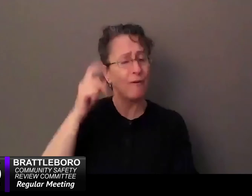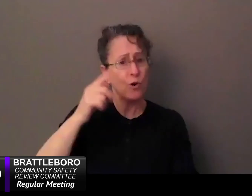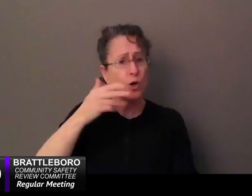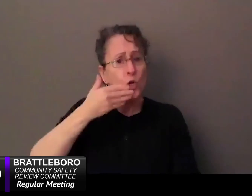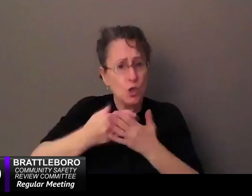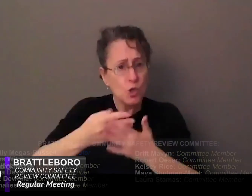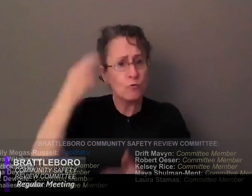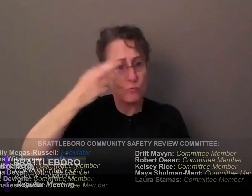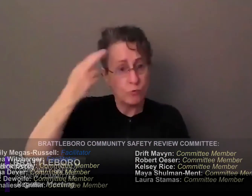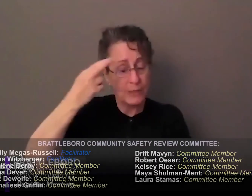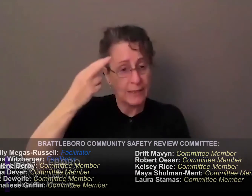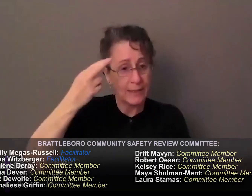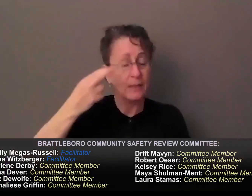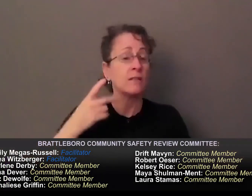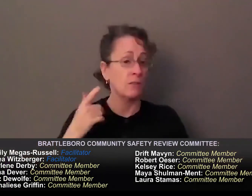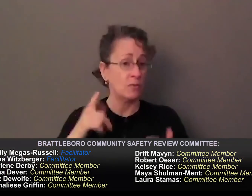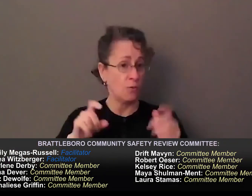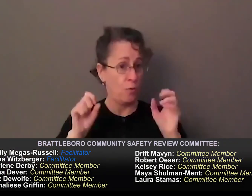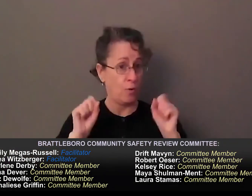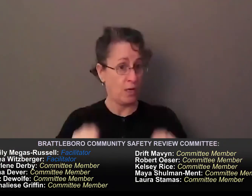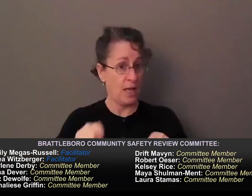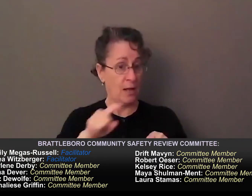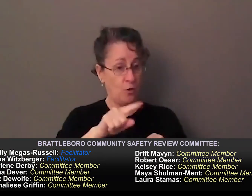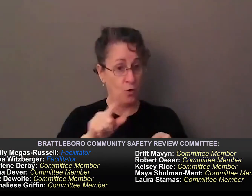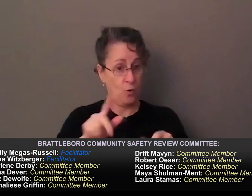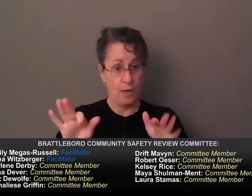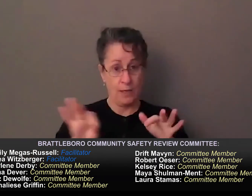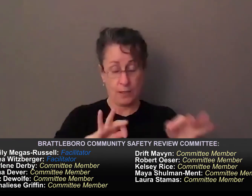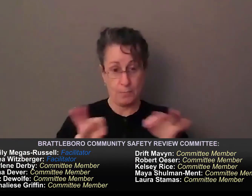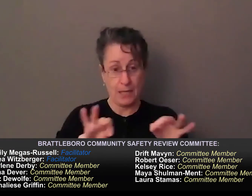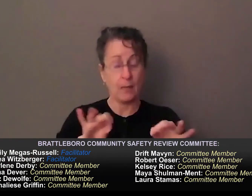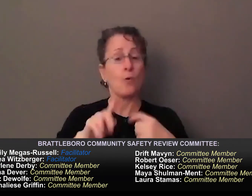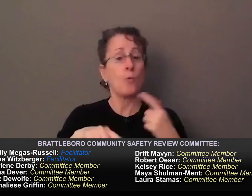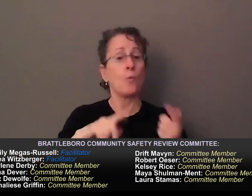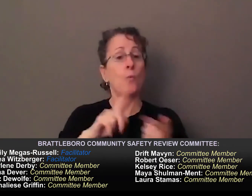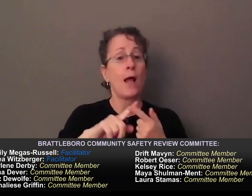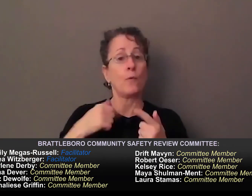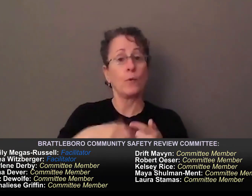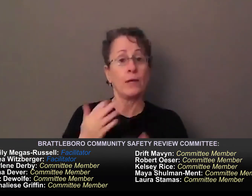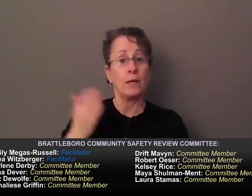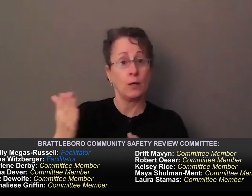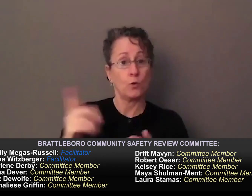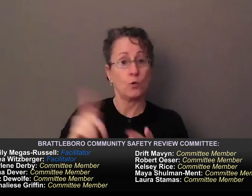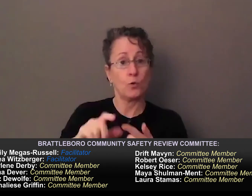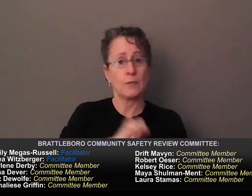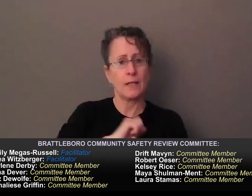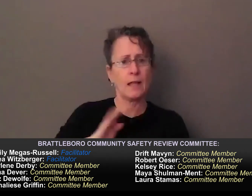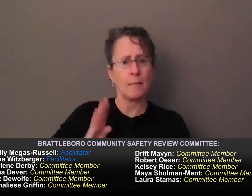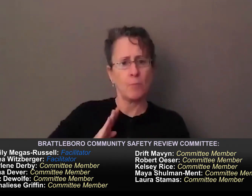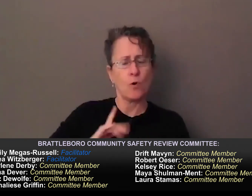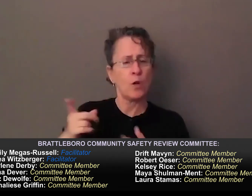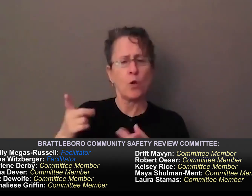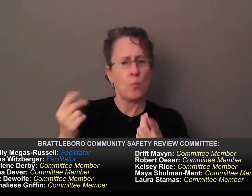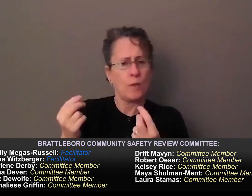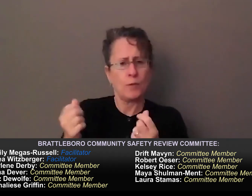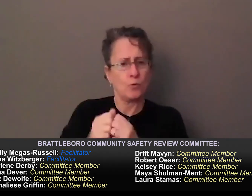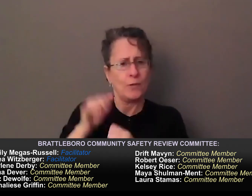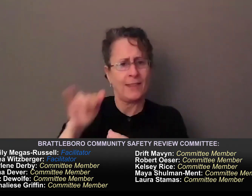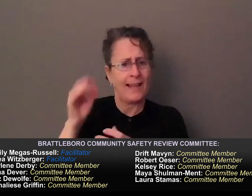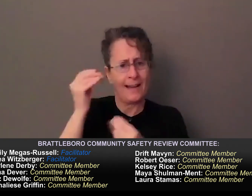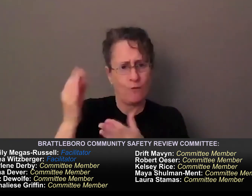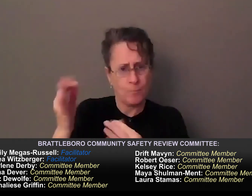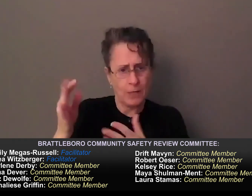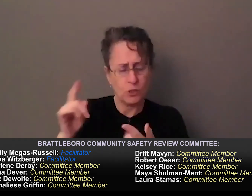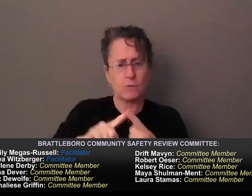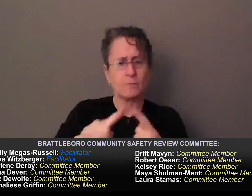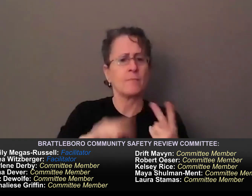What is the select board required to do with this information? That's one question. And then the other question is police involvement.